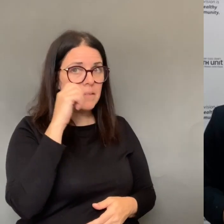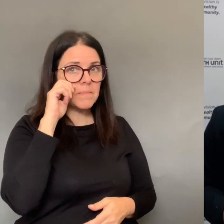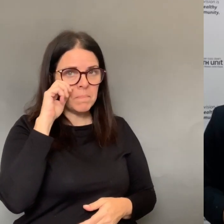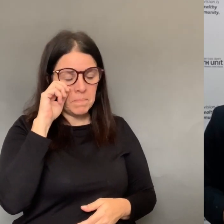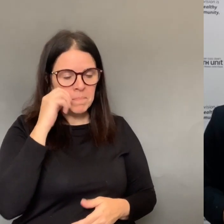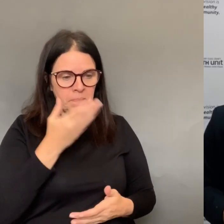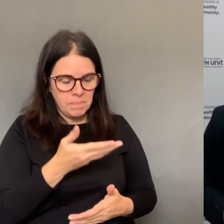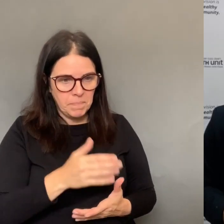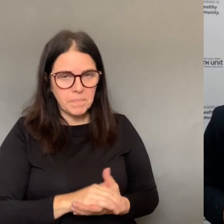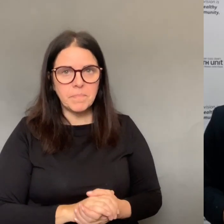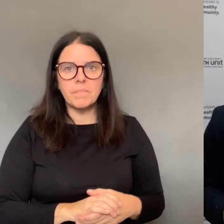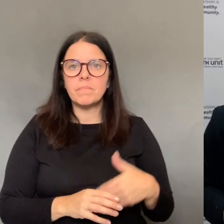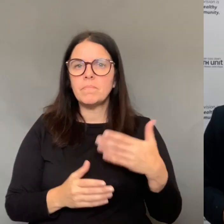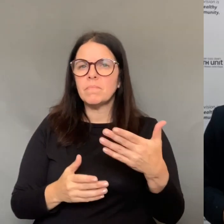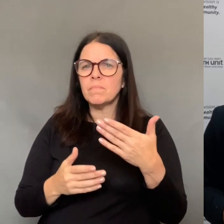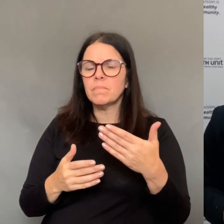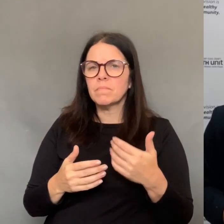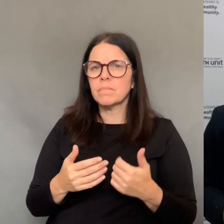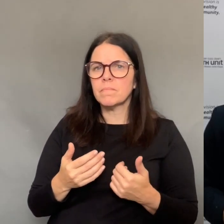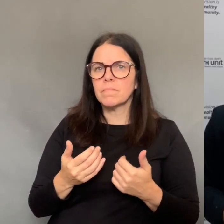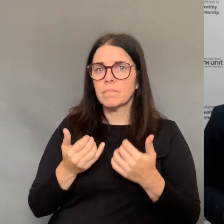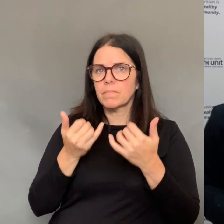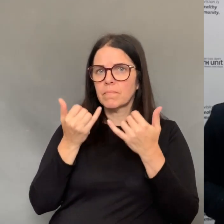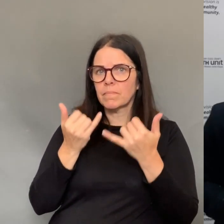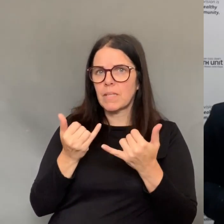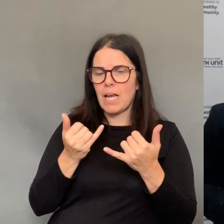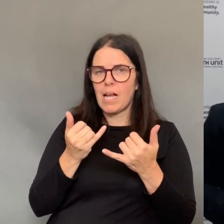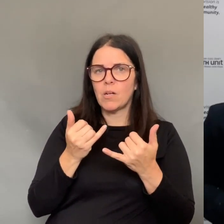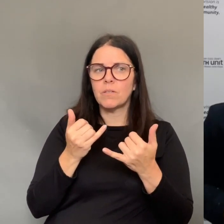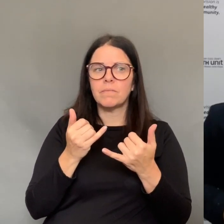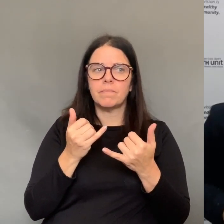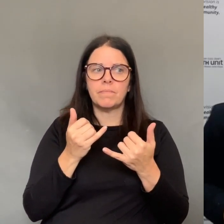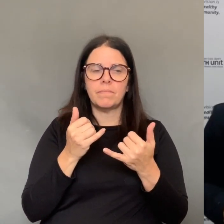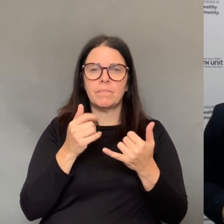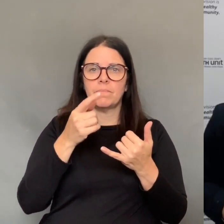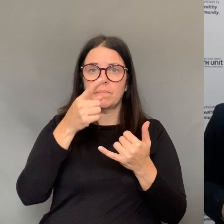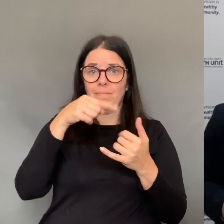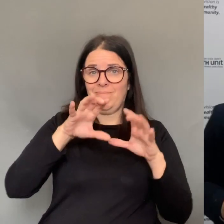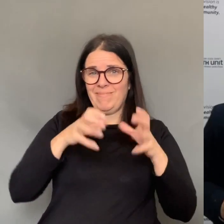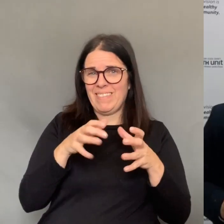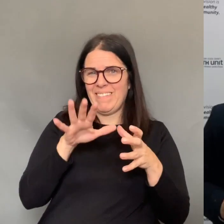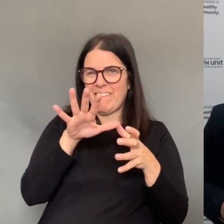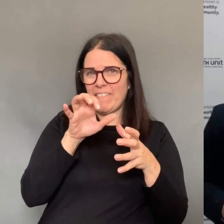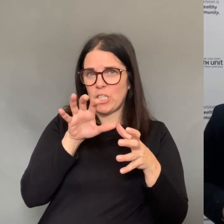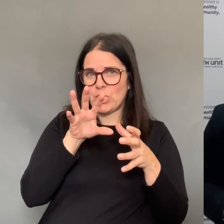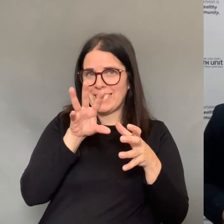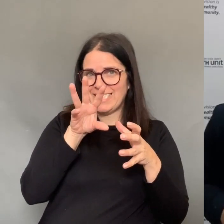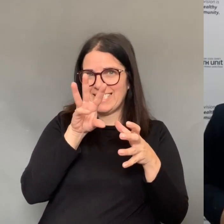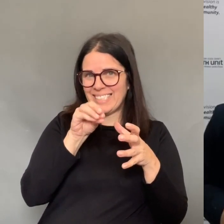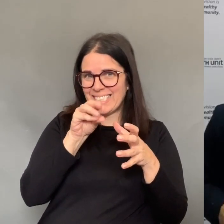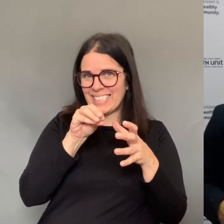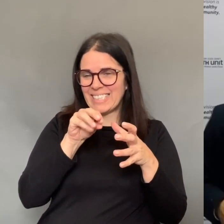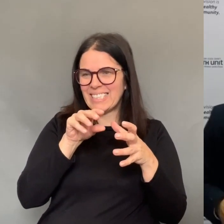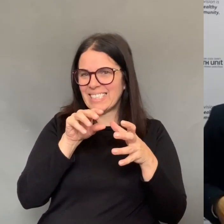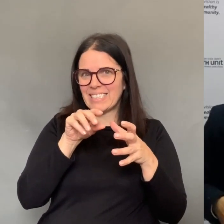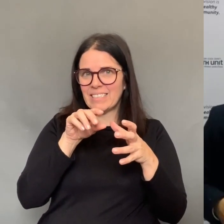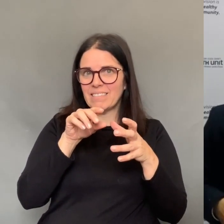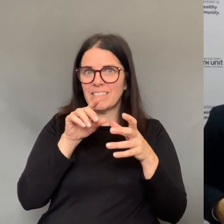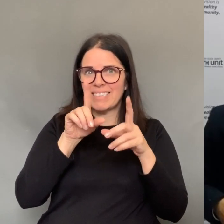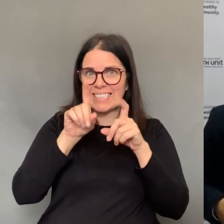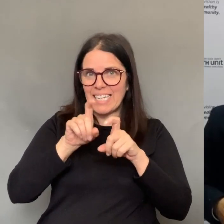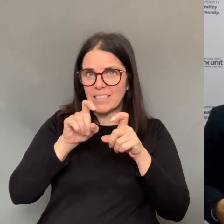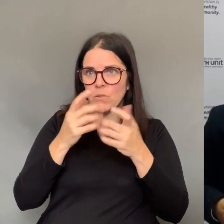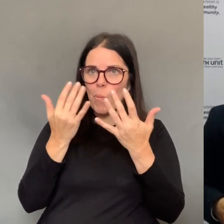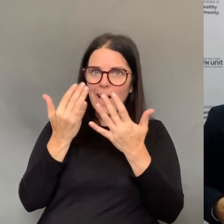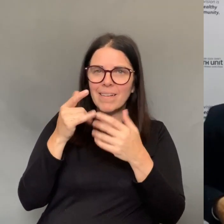from the general public are getting tested at this point? The testing rate in general public is pretty much steady. Now we